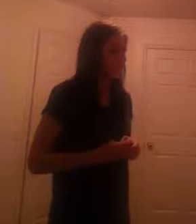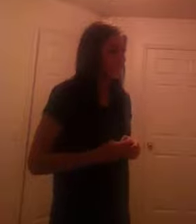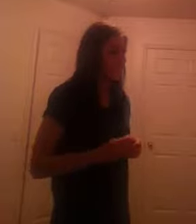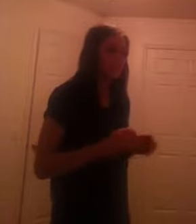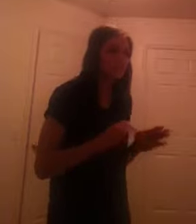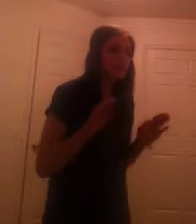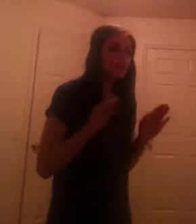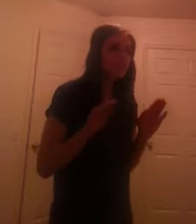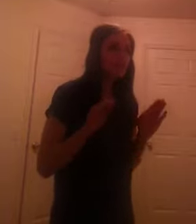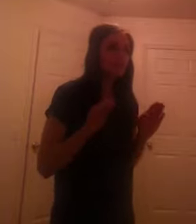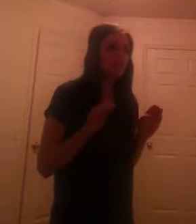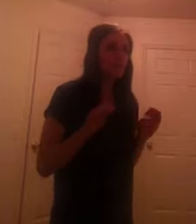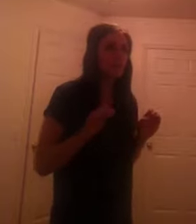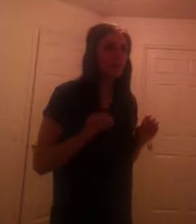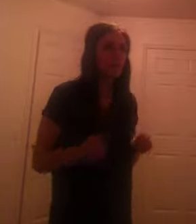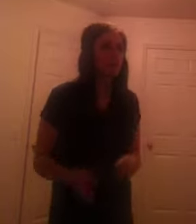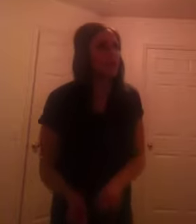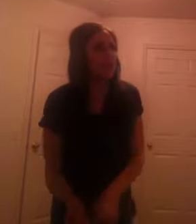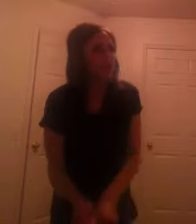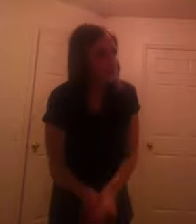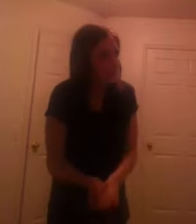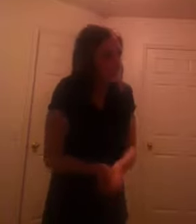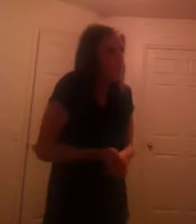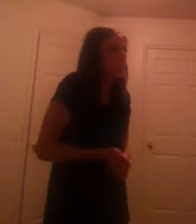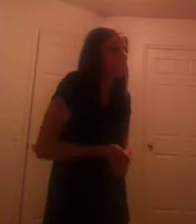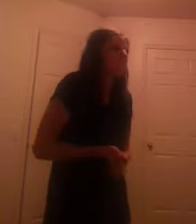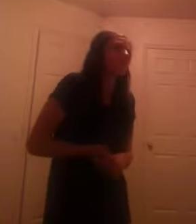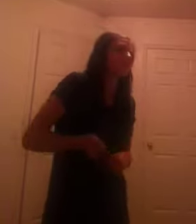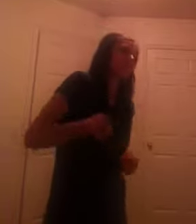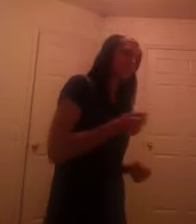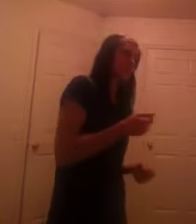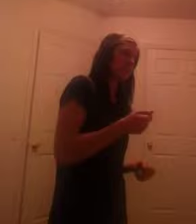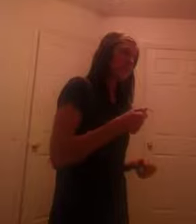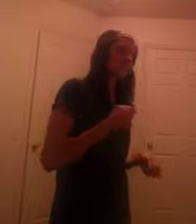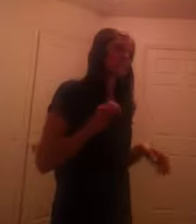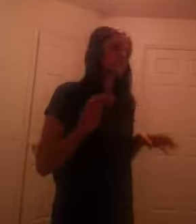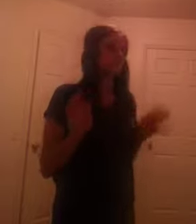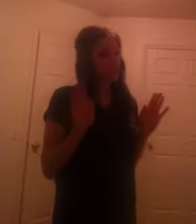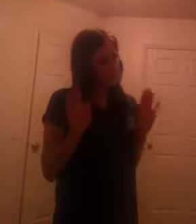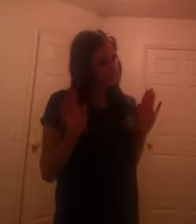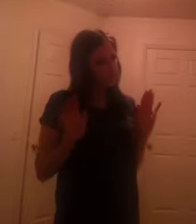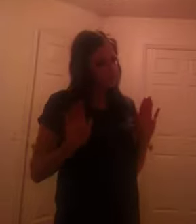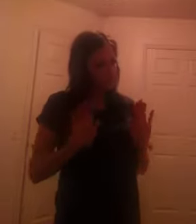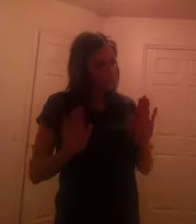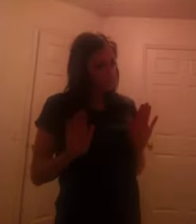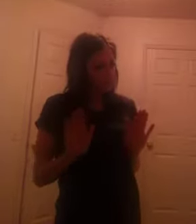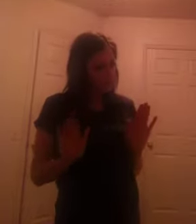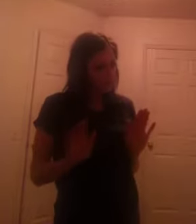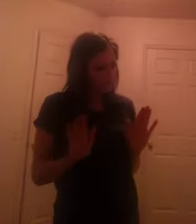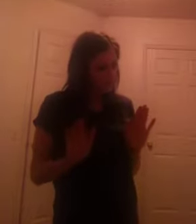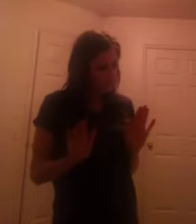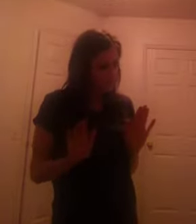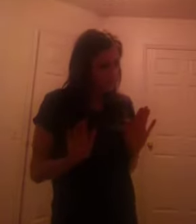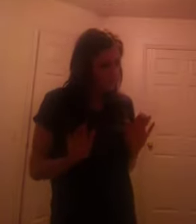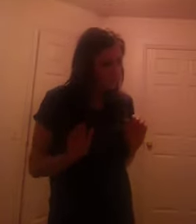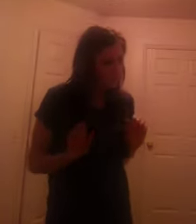We did a little bit of free climbing, a lot of pulling, shoving, some awkward cousin-to-cousin butt touching,